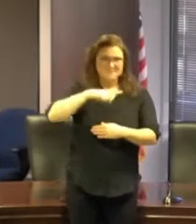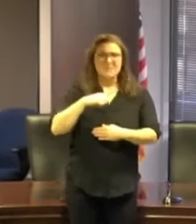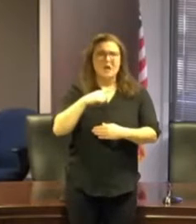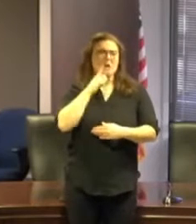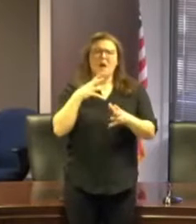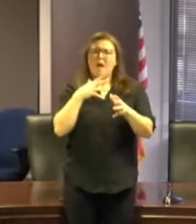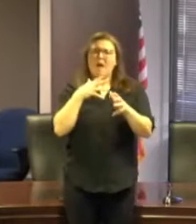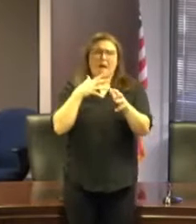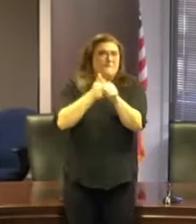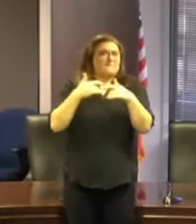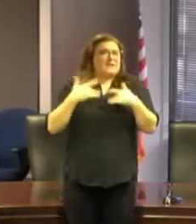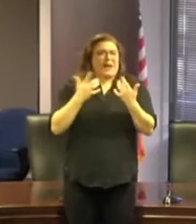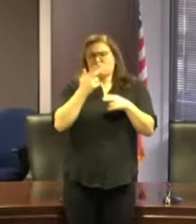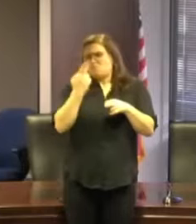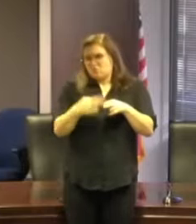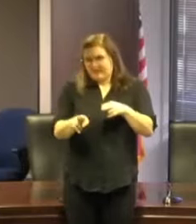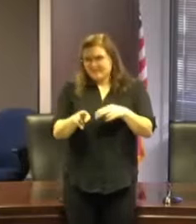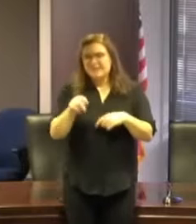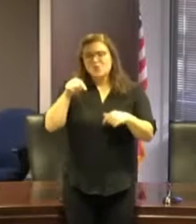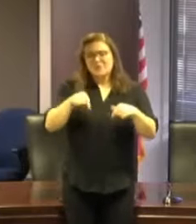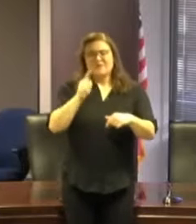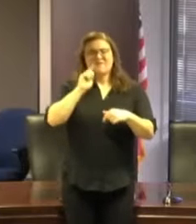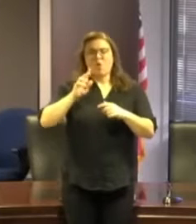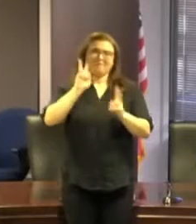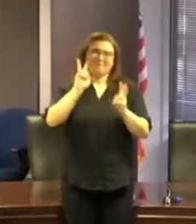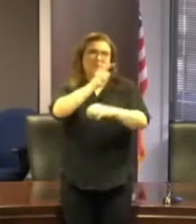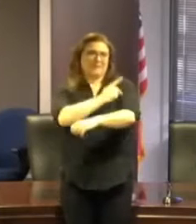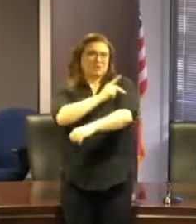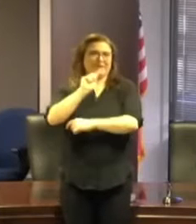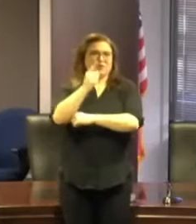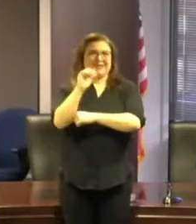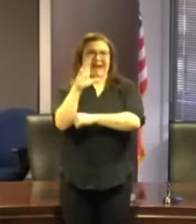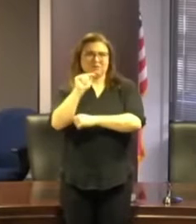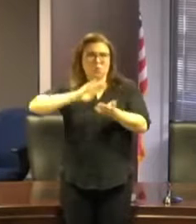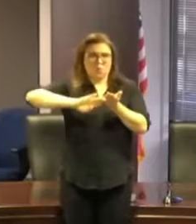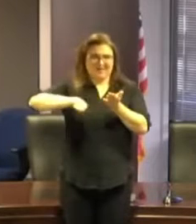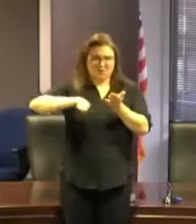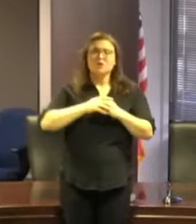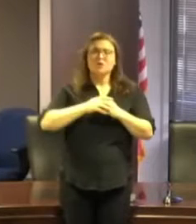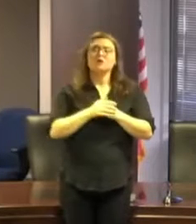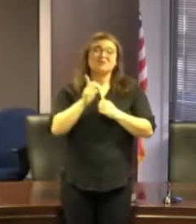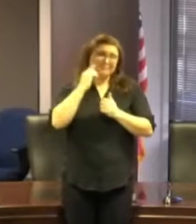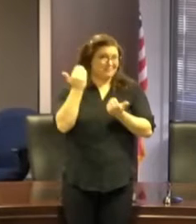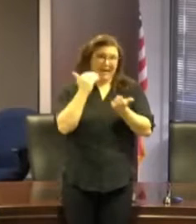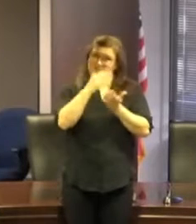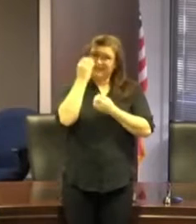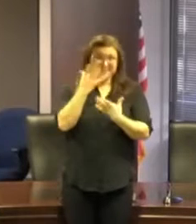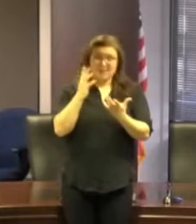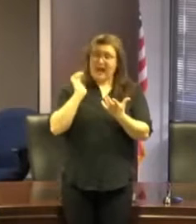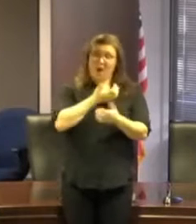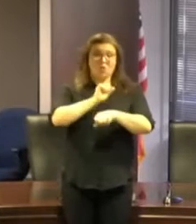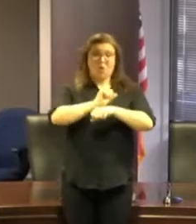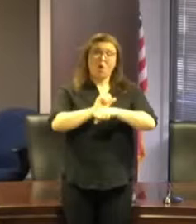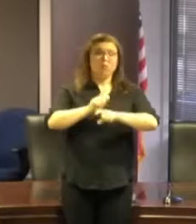update on the Patients First Act waivers. As the commissioner mentioned, the work has not stopped, and I'm proud to say that